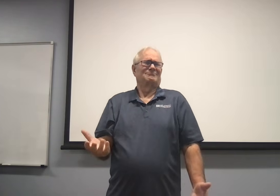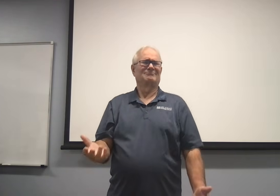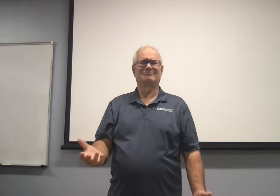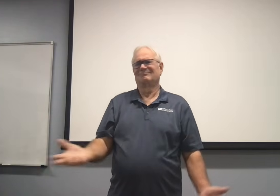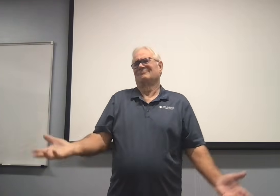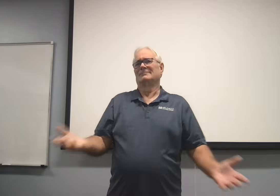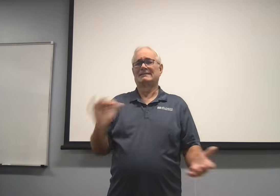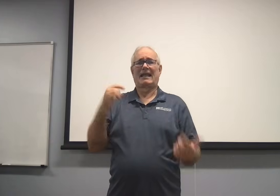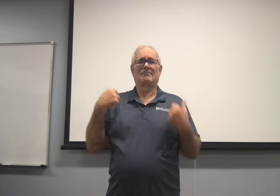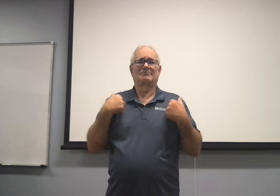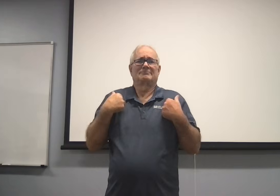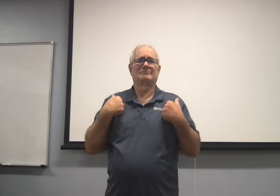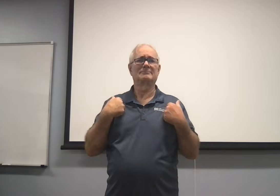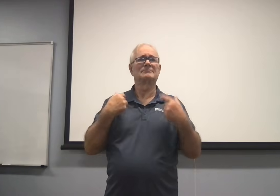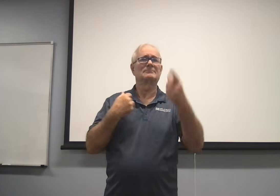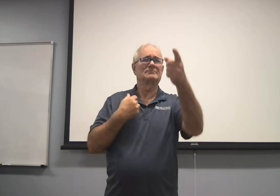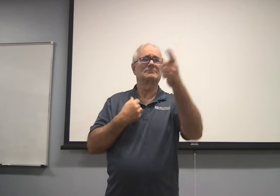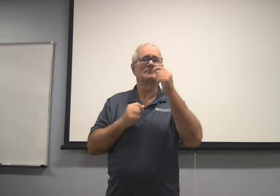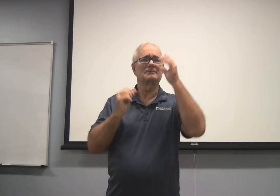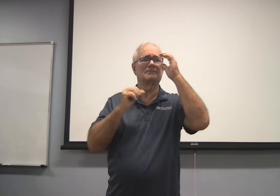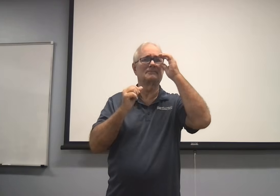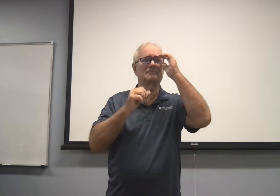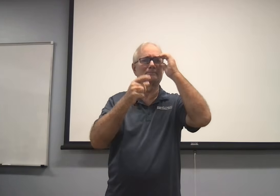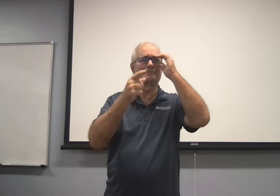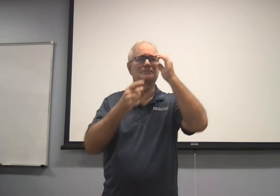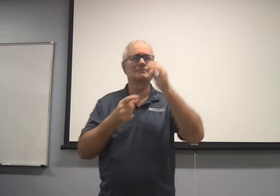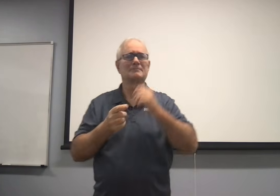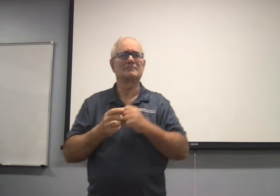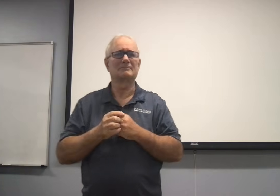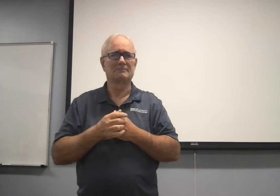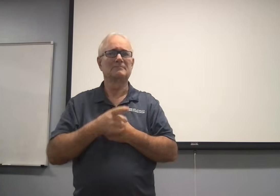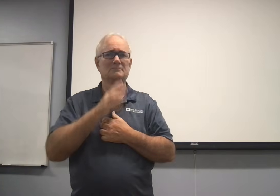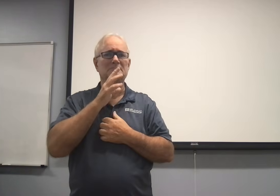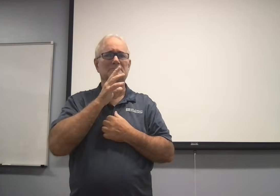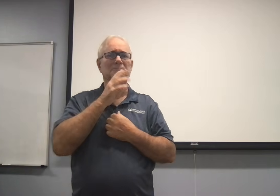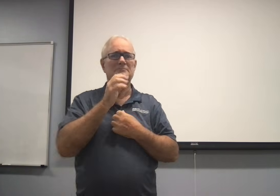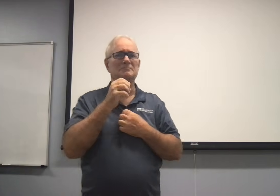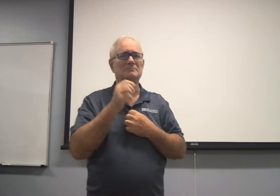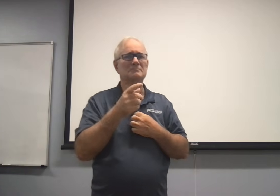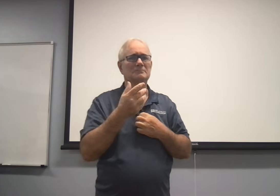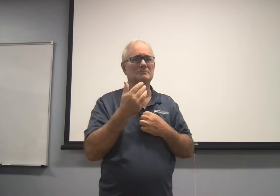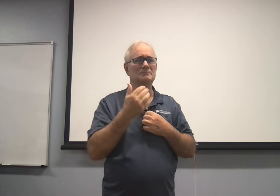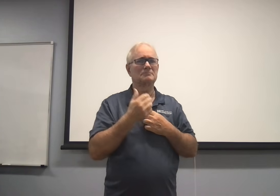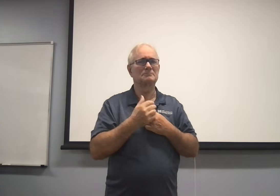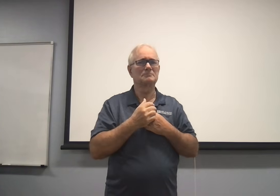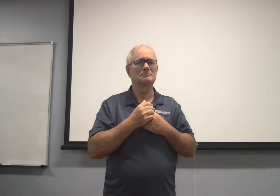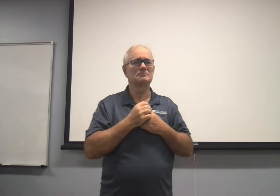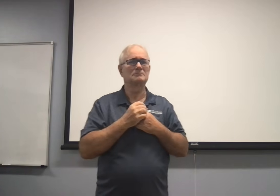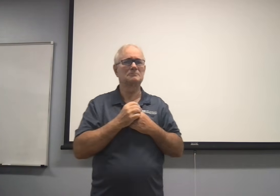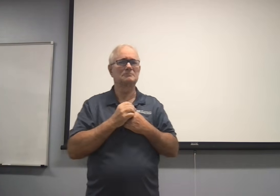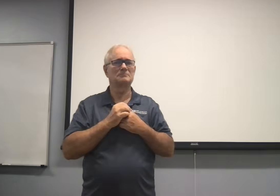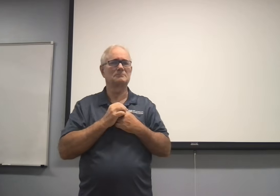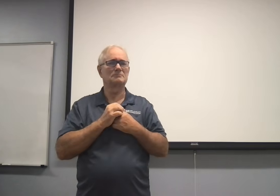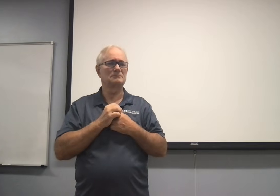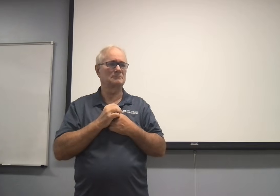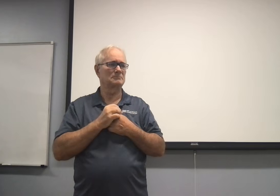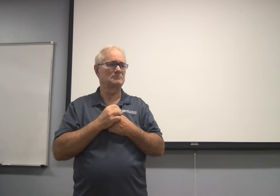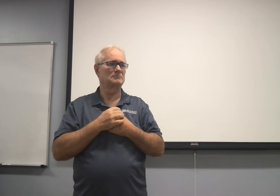so. And you have that kind of shrug of your shoulders that adds to the sign. Can you use so